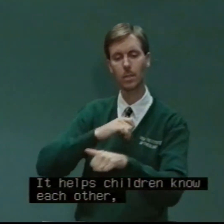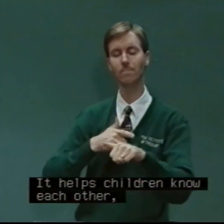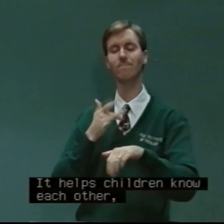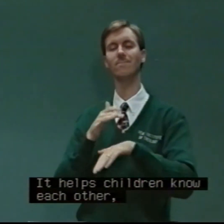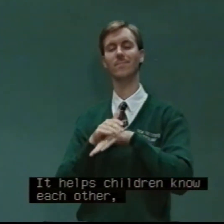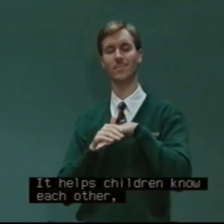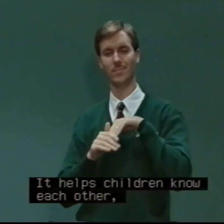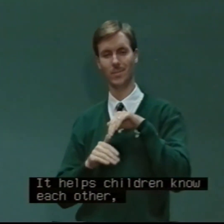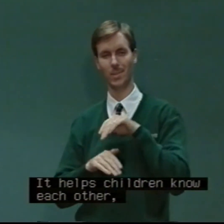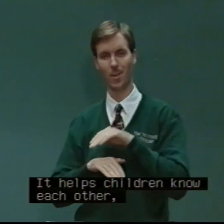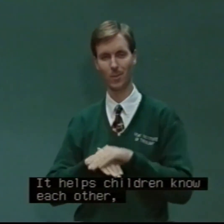know each other.